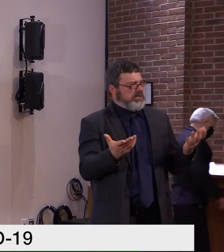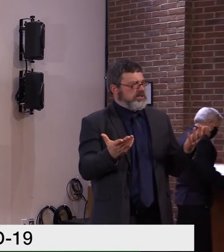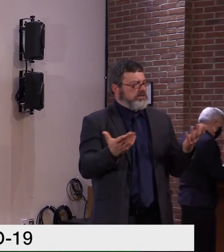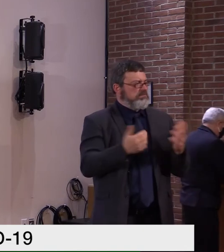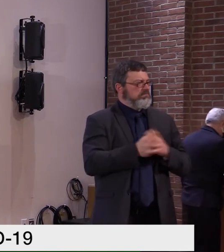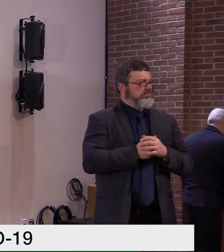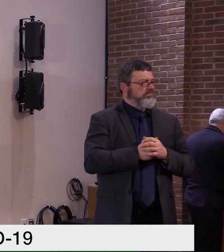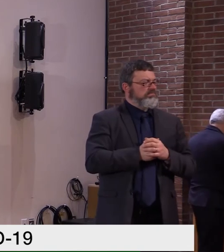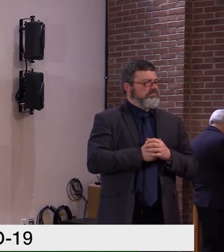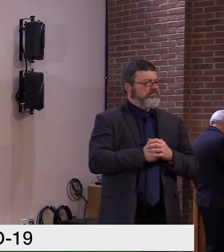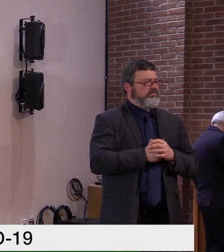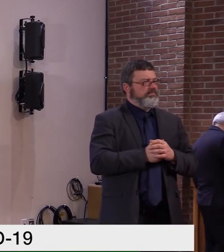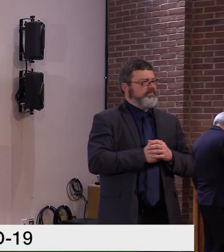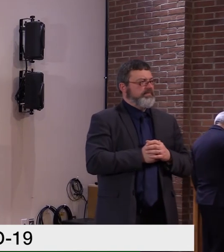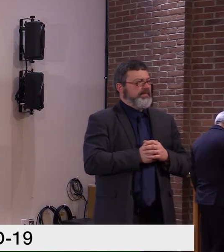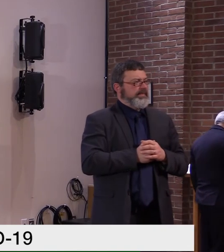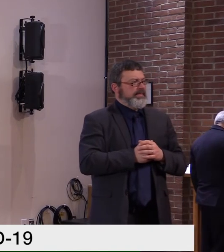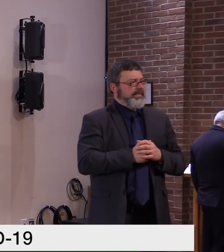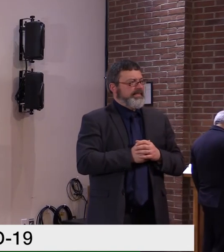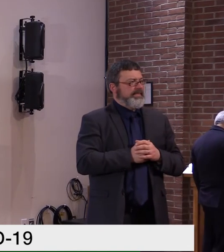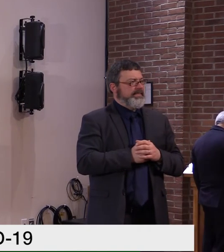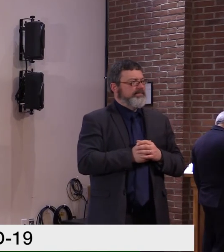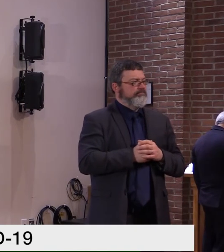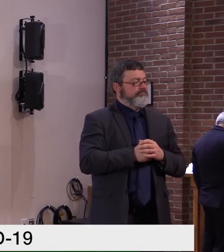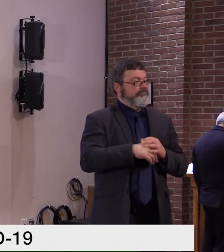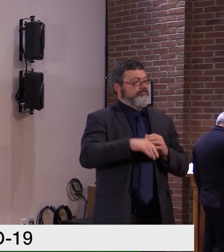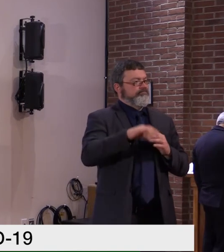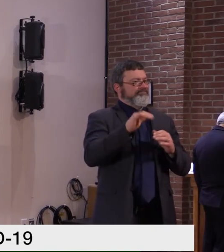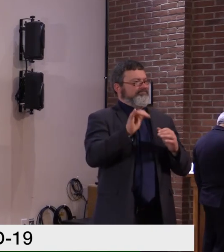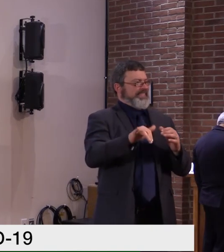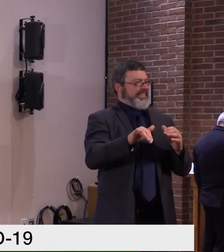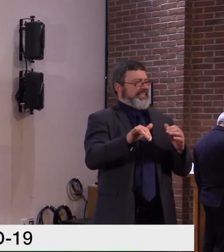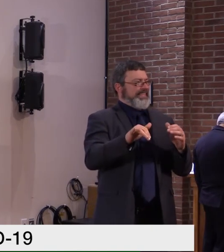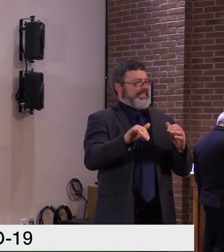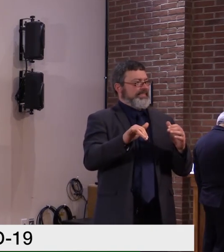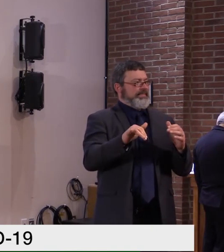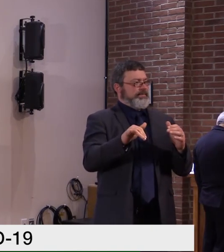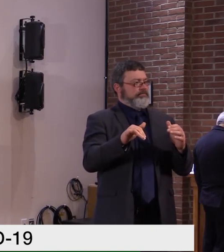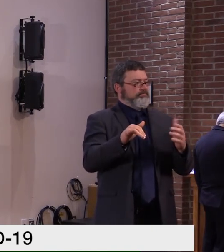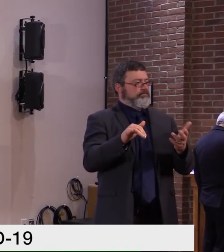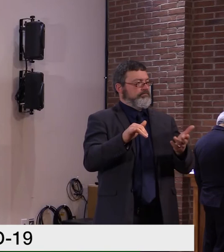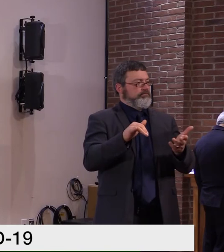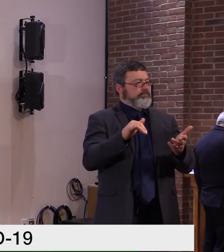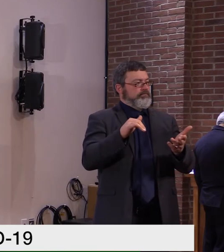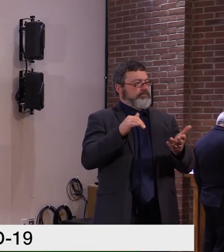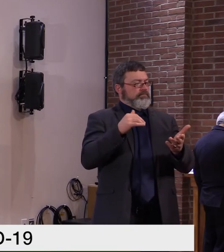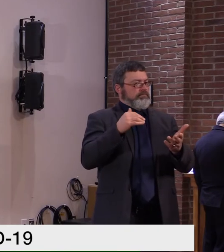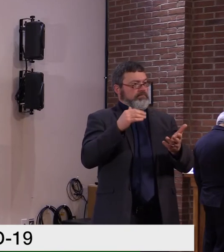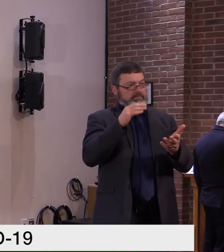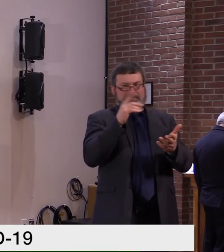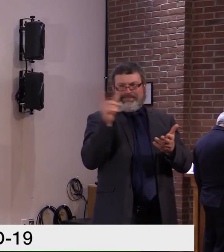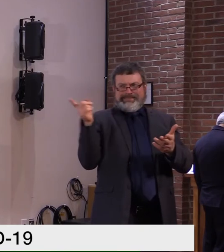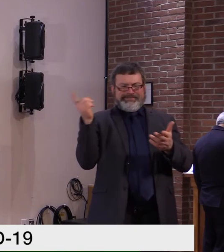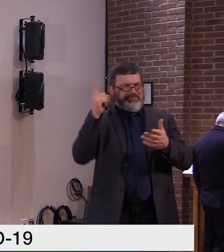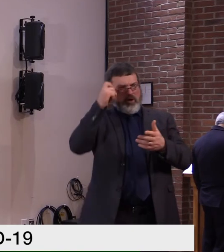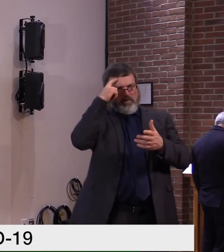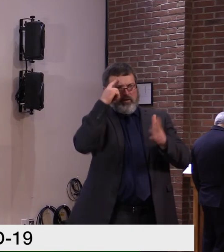our, essentially our first day of operationalizing that, so I think it's a little early to tell, but